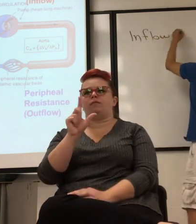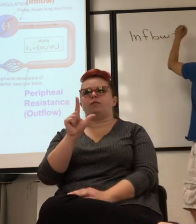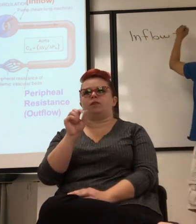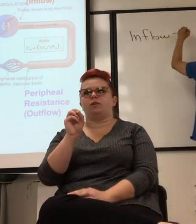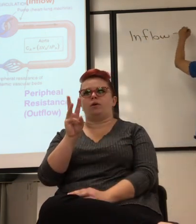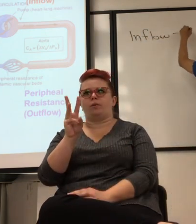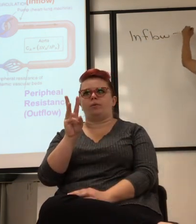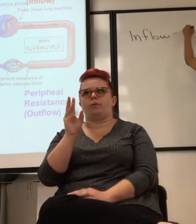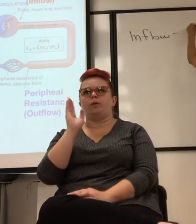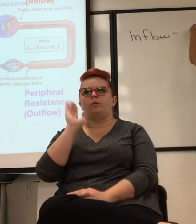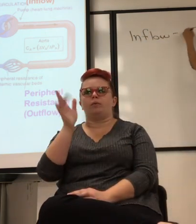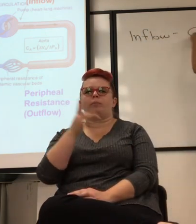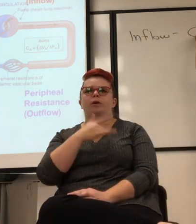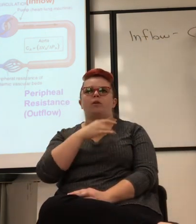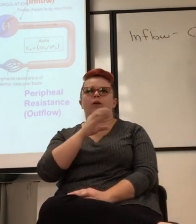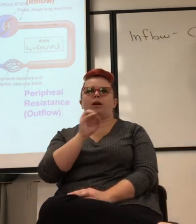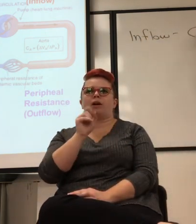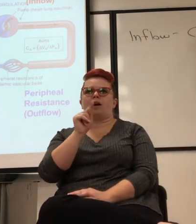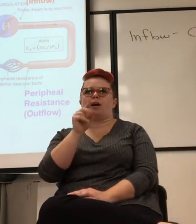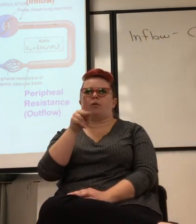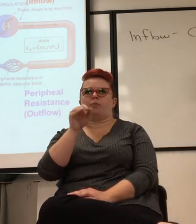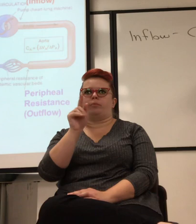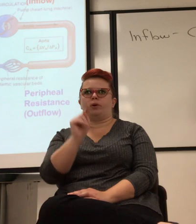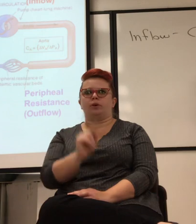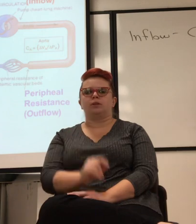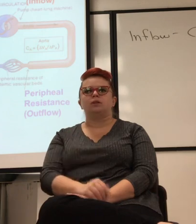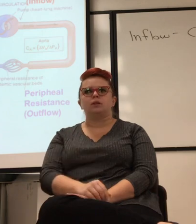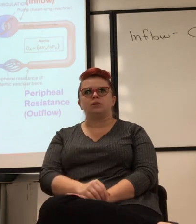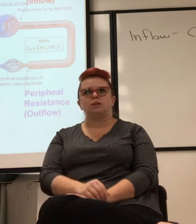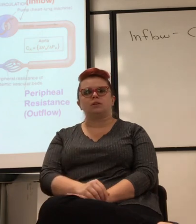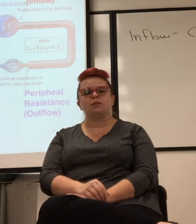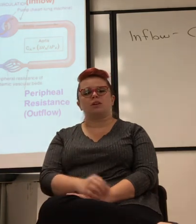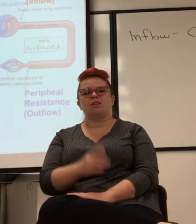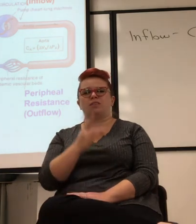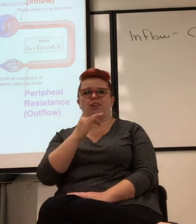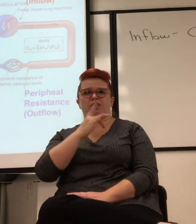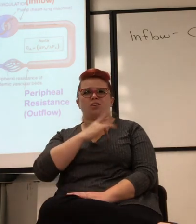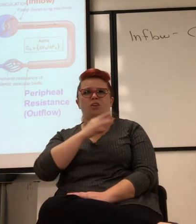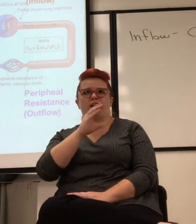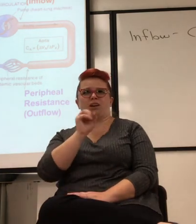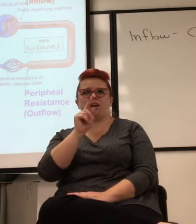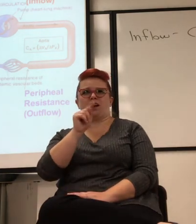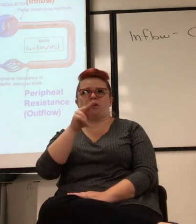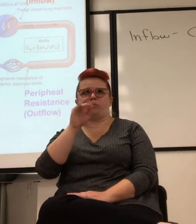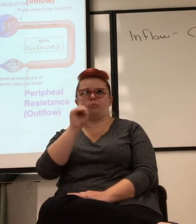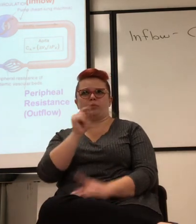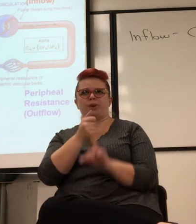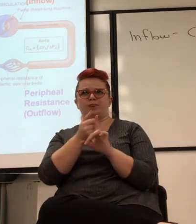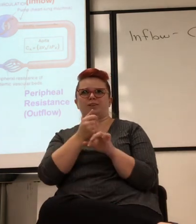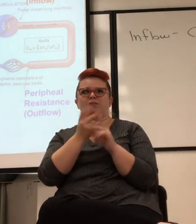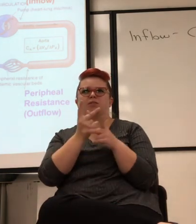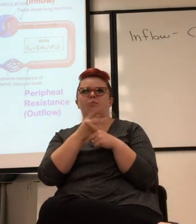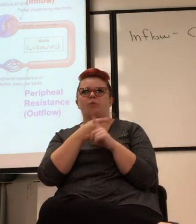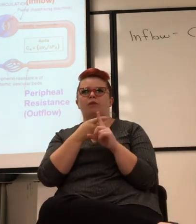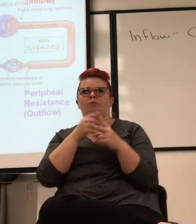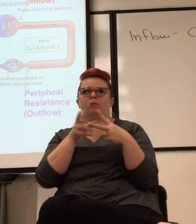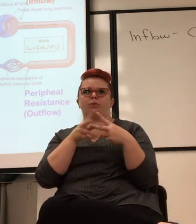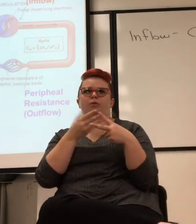it's going to be cardiac output. And we know cardiac output is a product of two things.